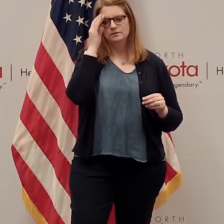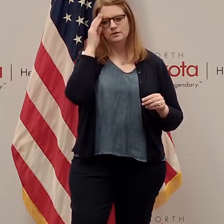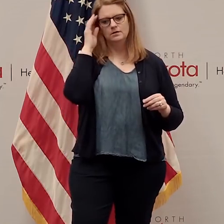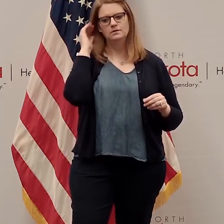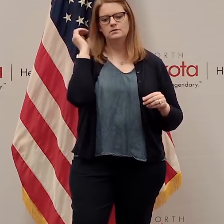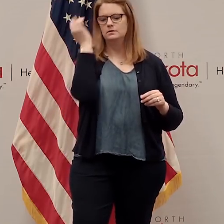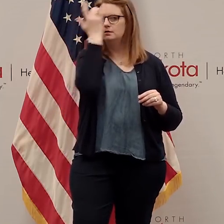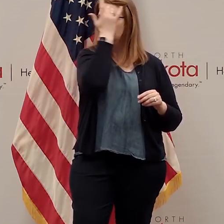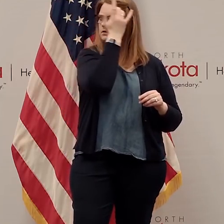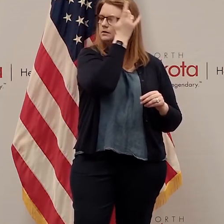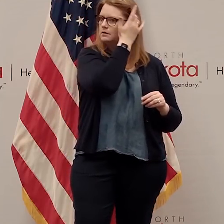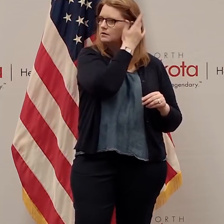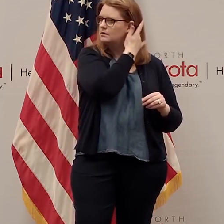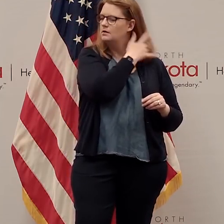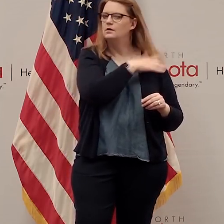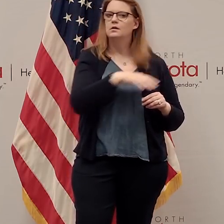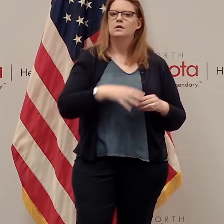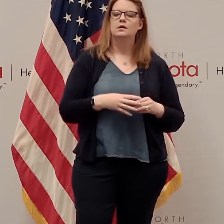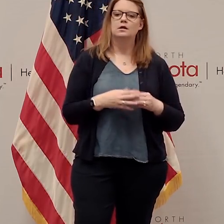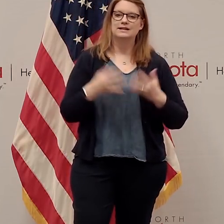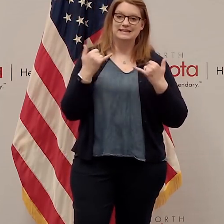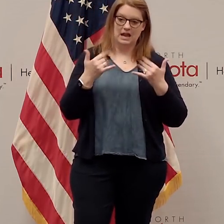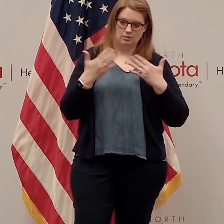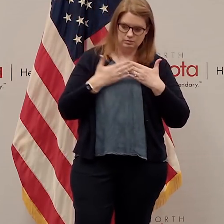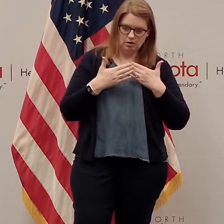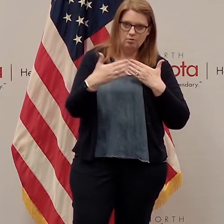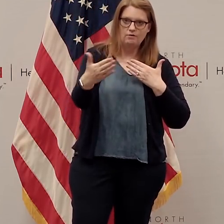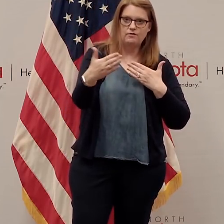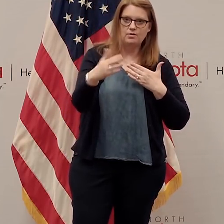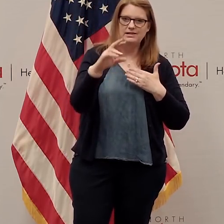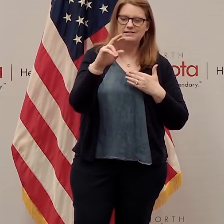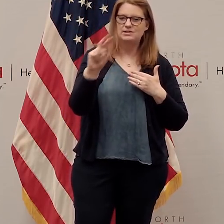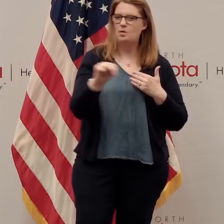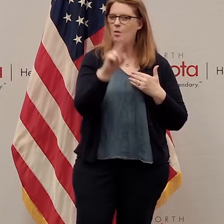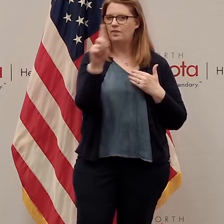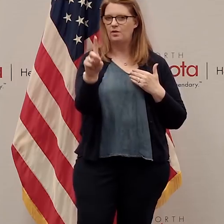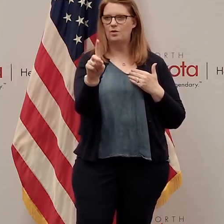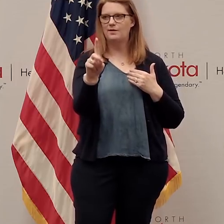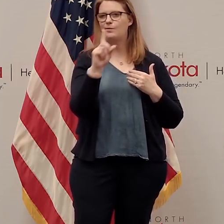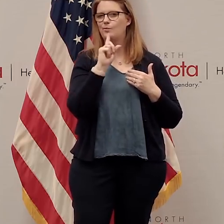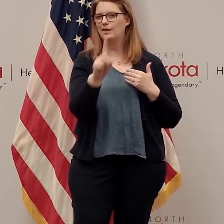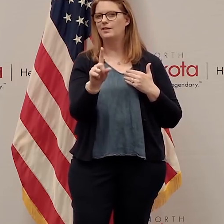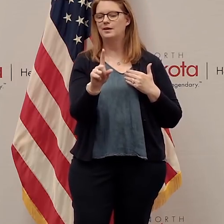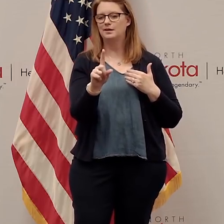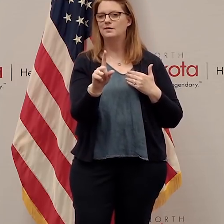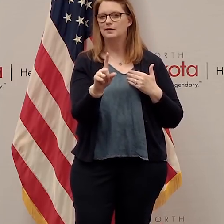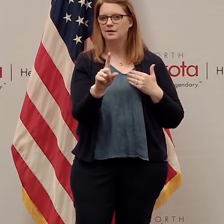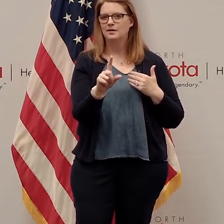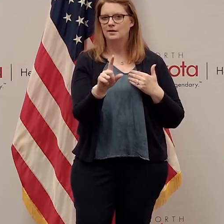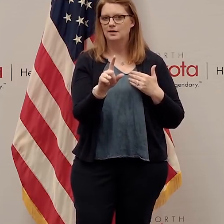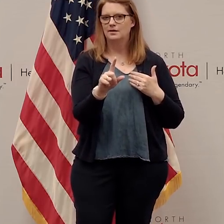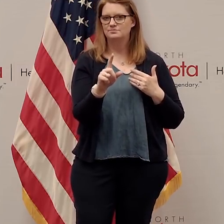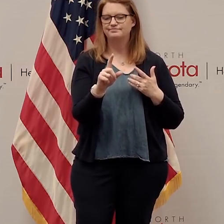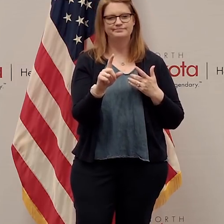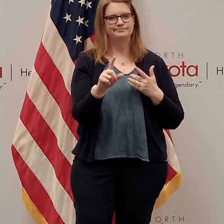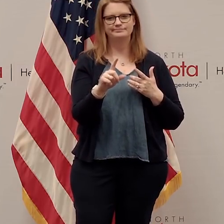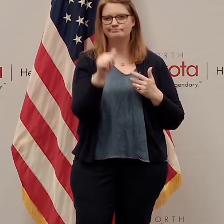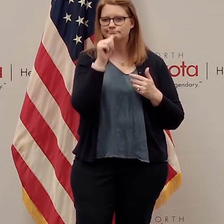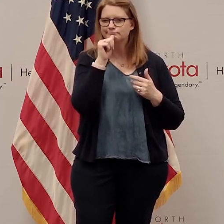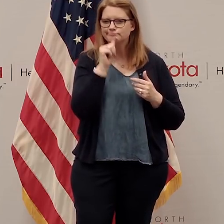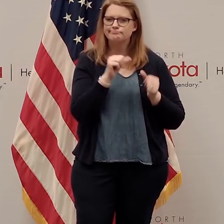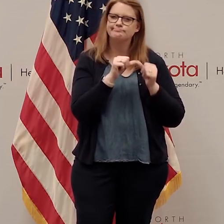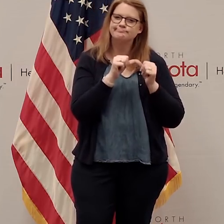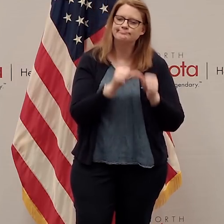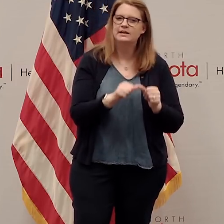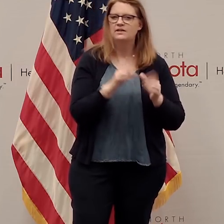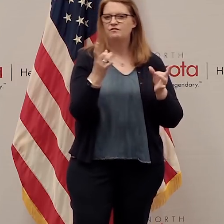One of the things that I know that moving forward, North Dakota has always had an ability to come through disasters and emergencies and